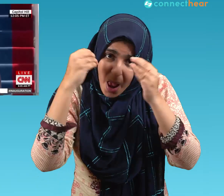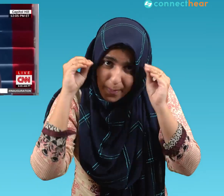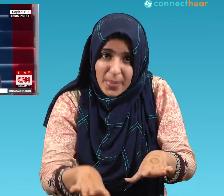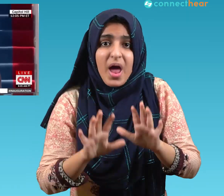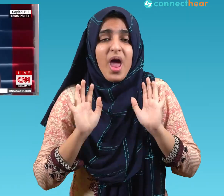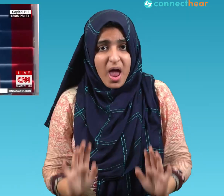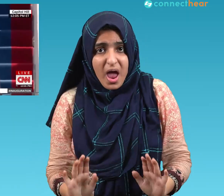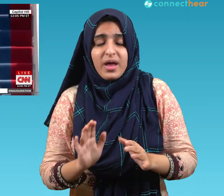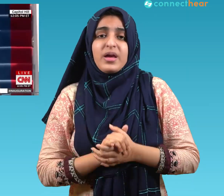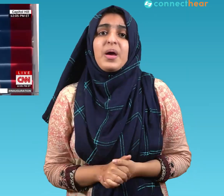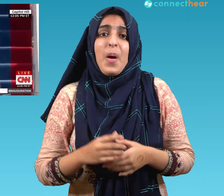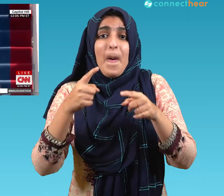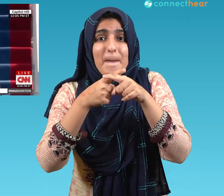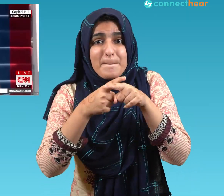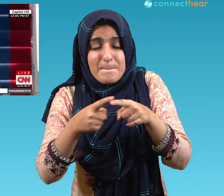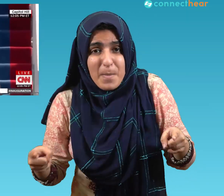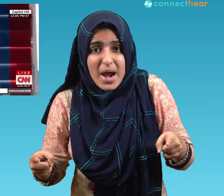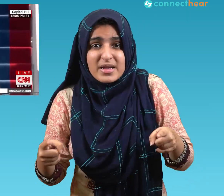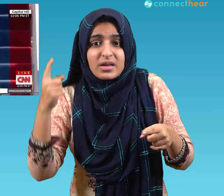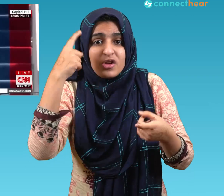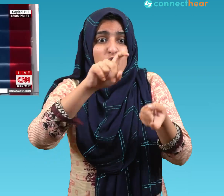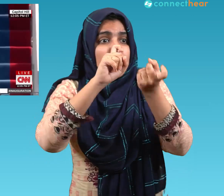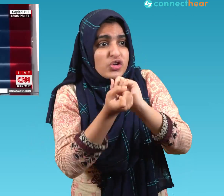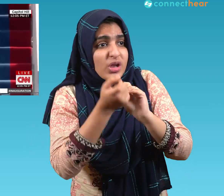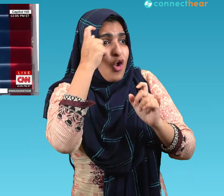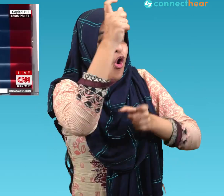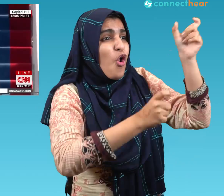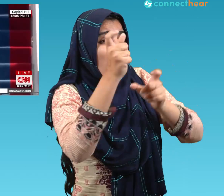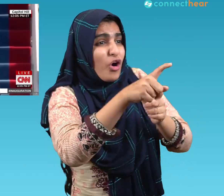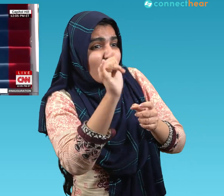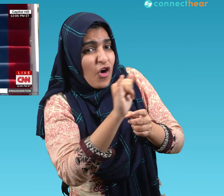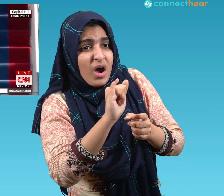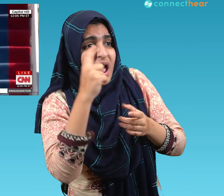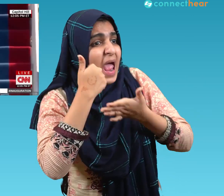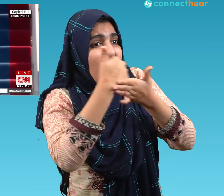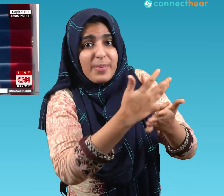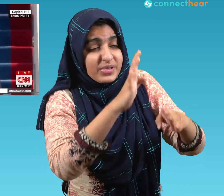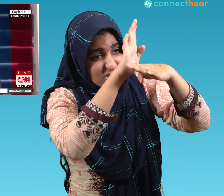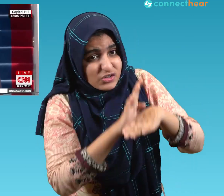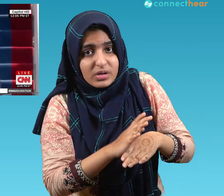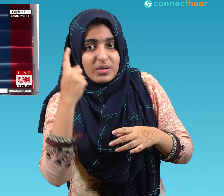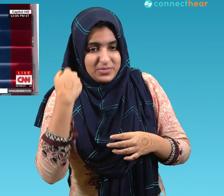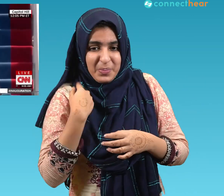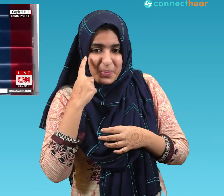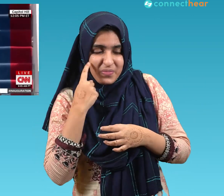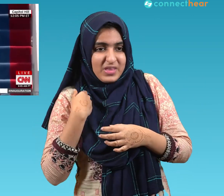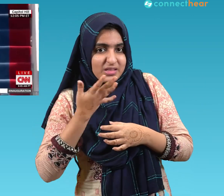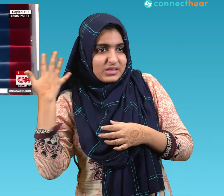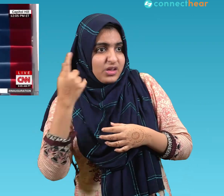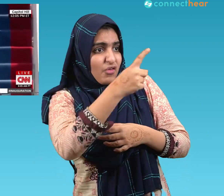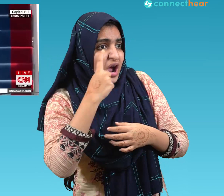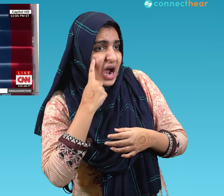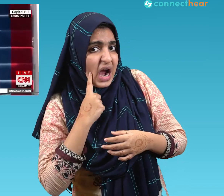not to turn inward, to retreat into competing factions, distrusting those who don't look like